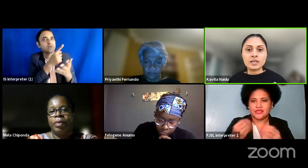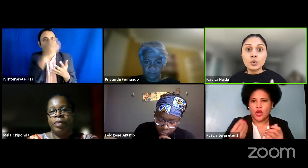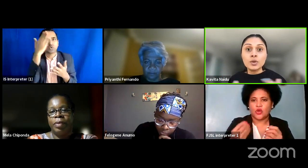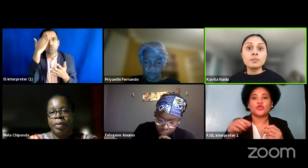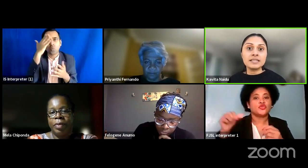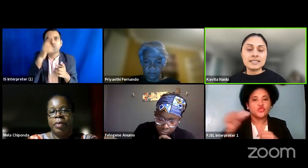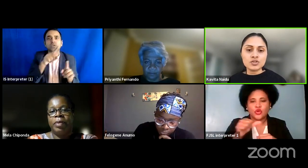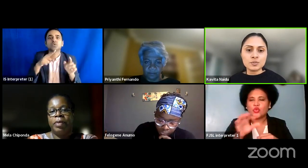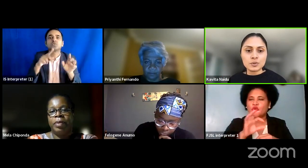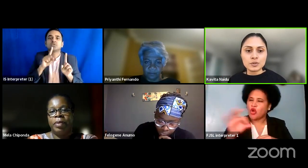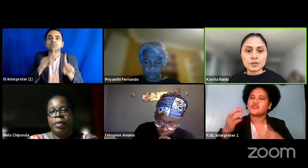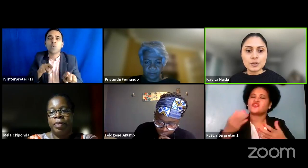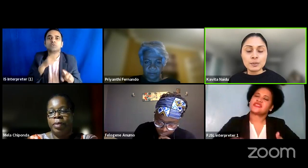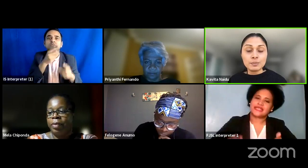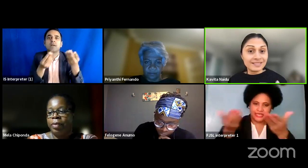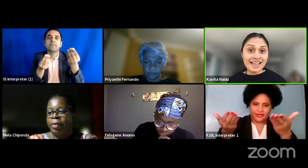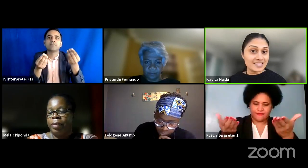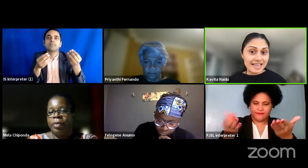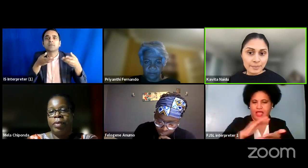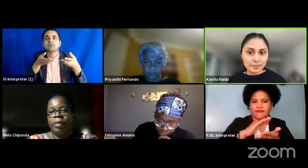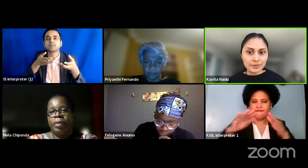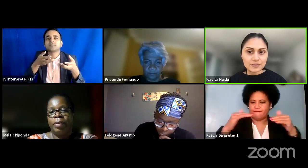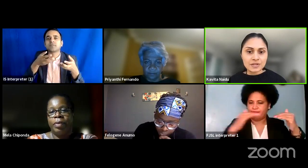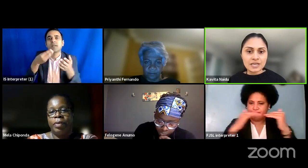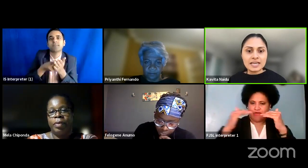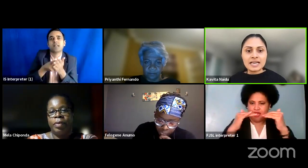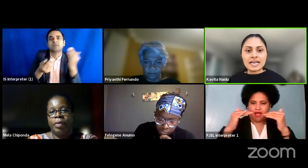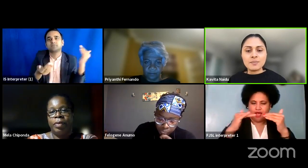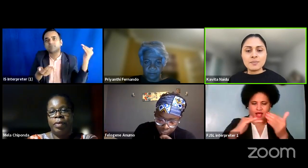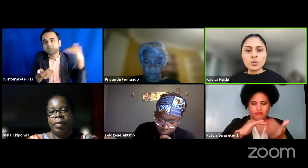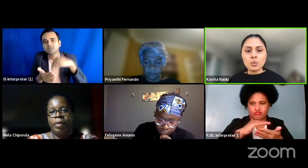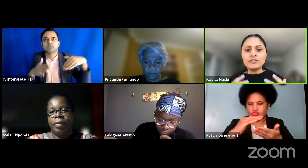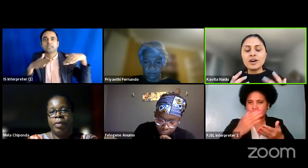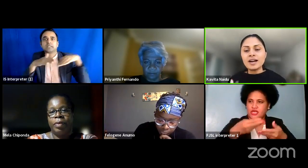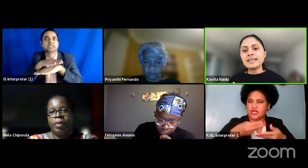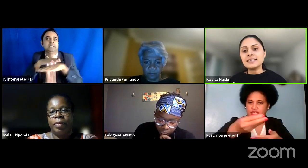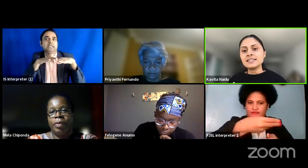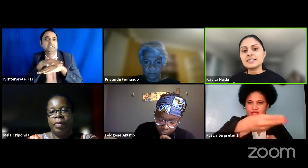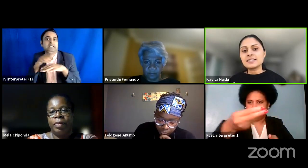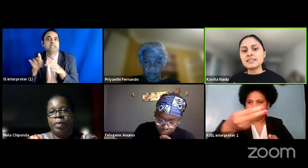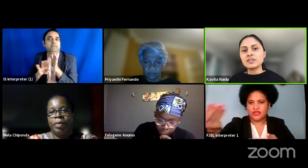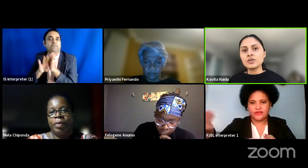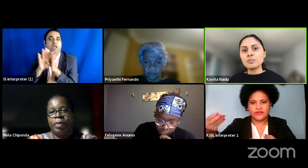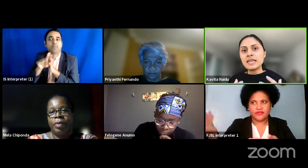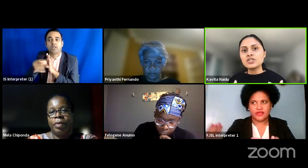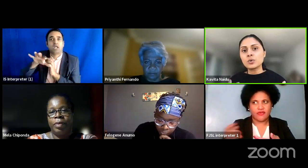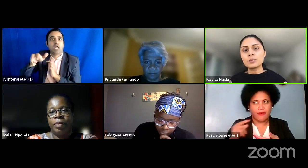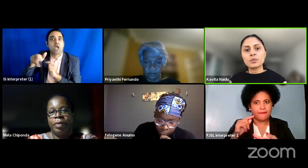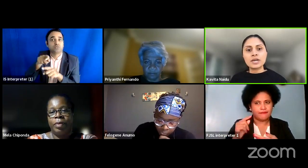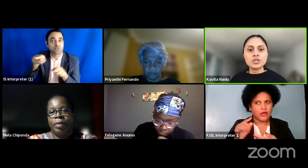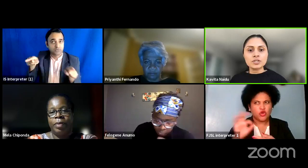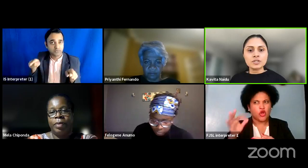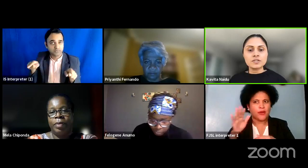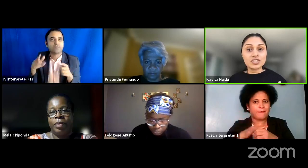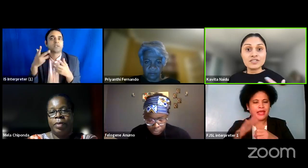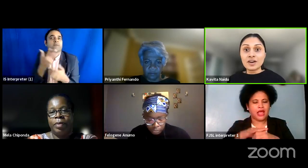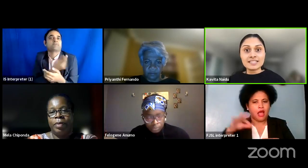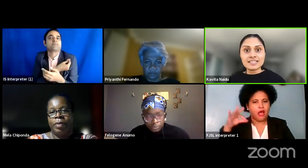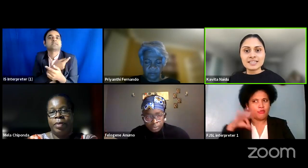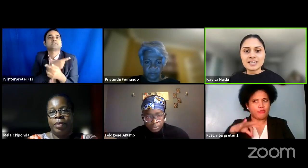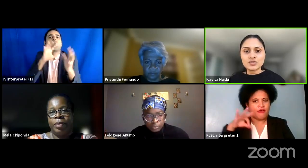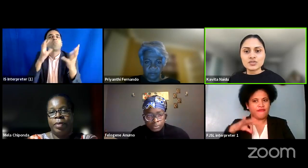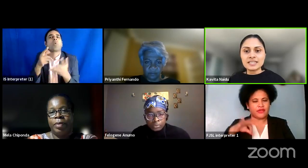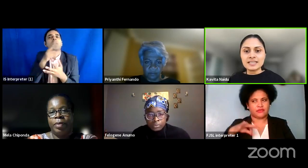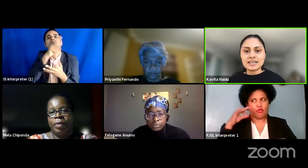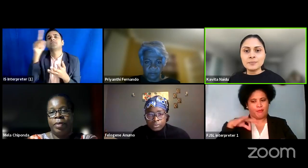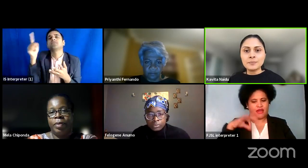and equitably distributed, but that hasn't happened. What we find is that, you know, major corporations such as Pfizer